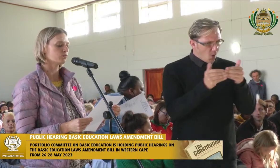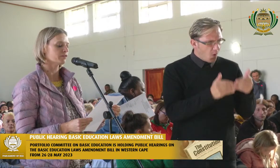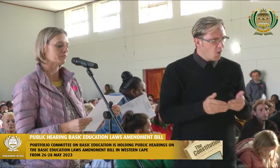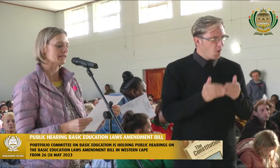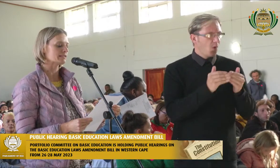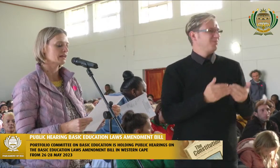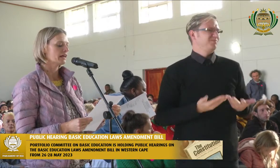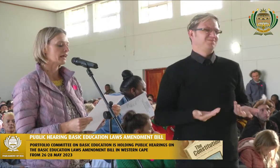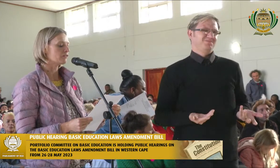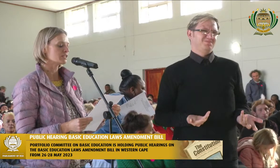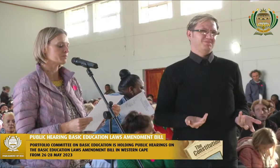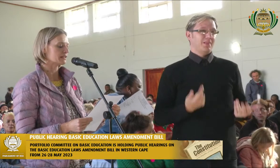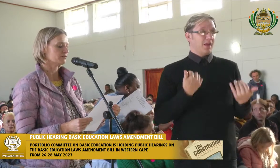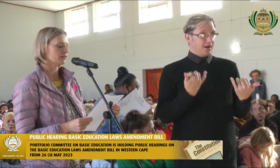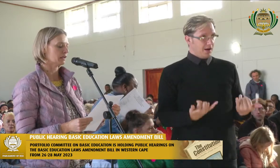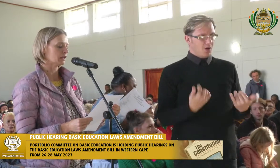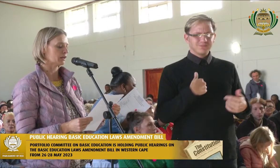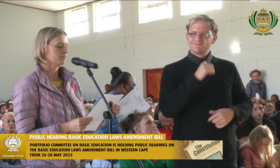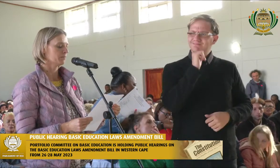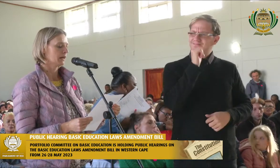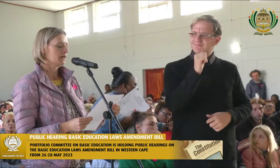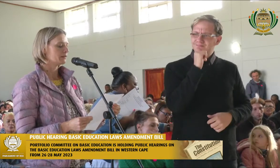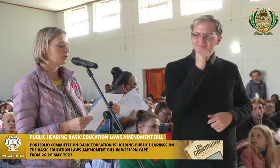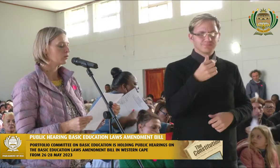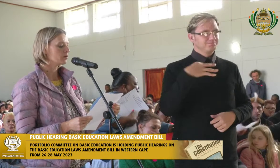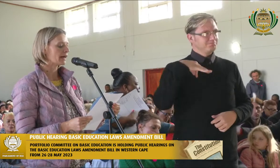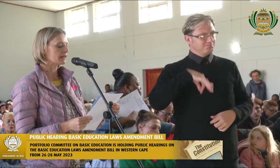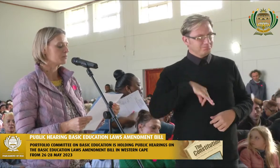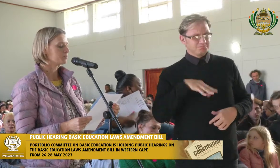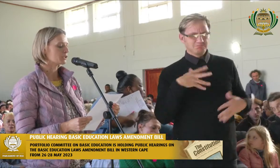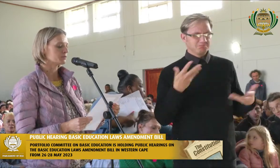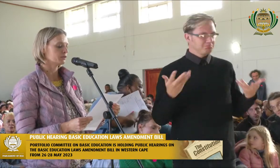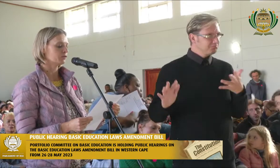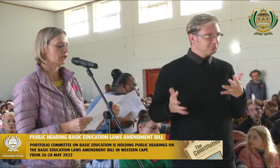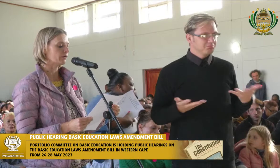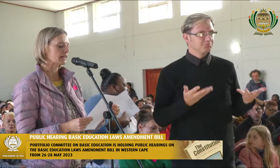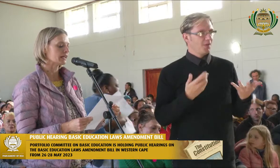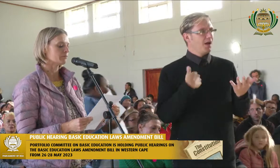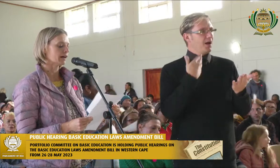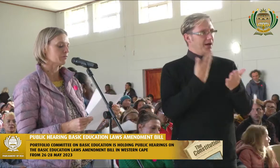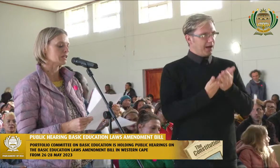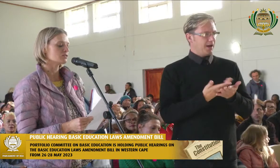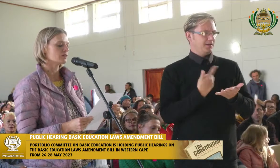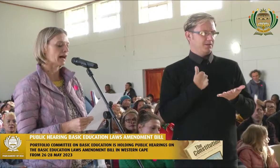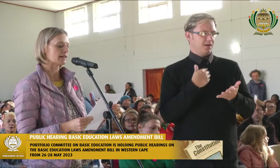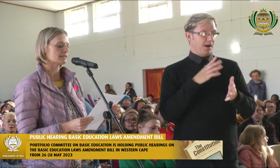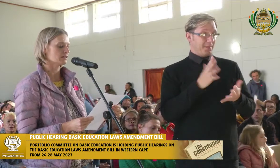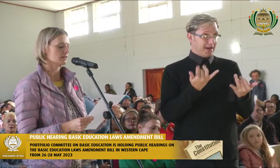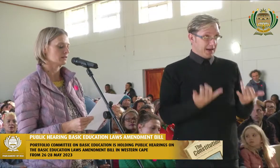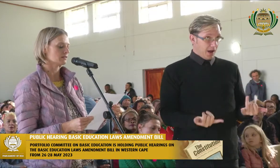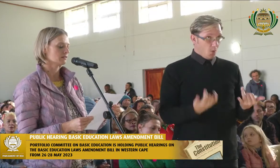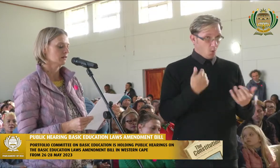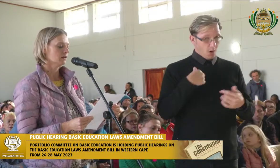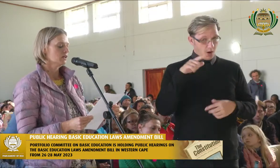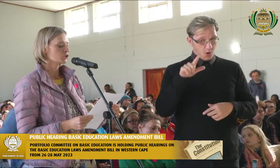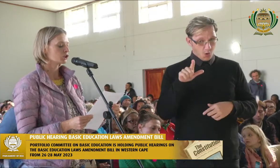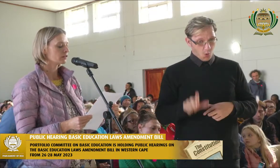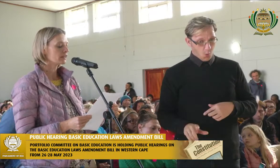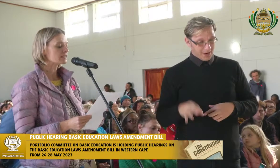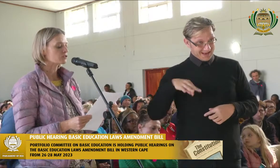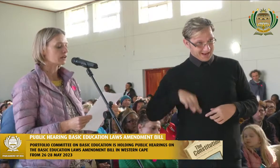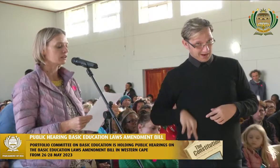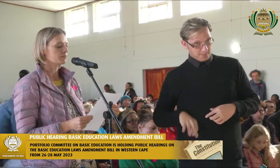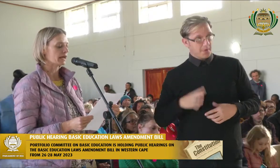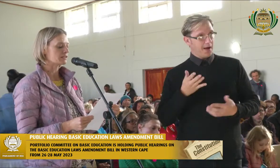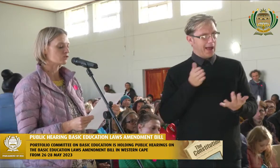available to all families, irrespective of income. The bill will make it impossible for lower income families to access this.